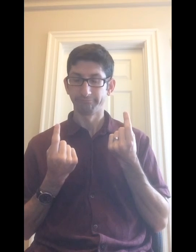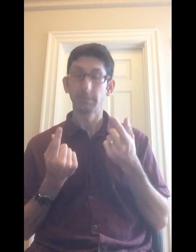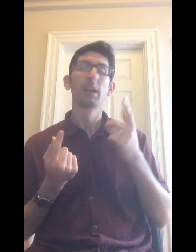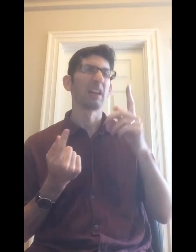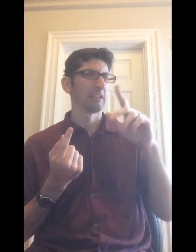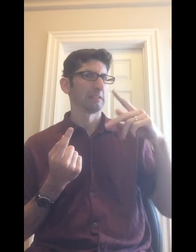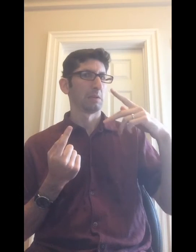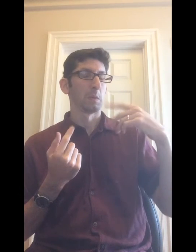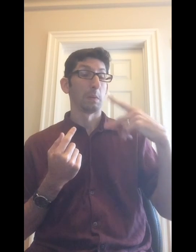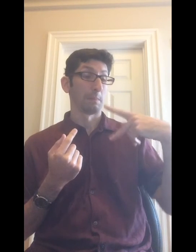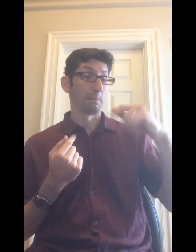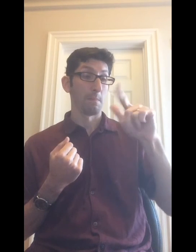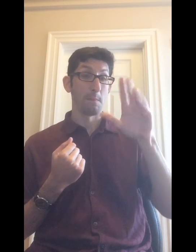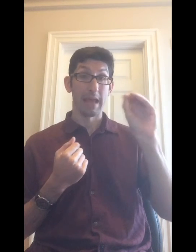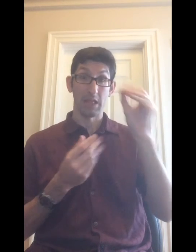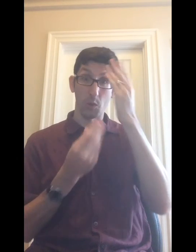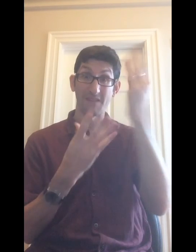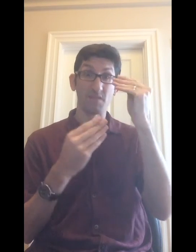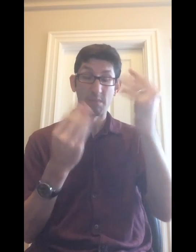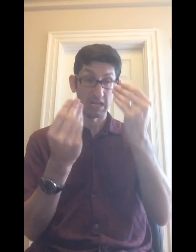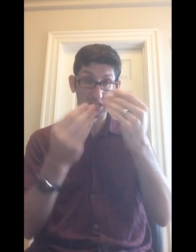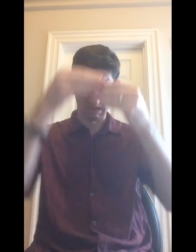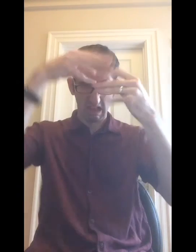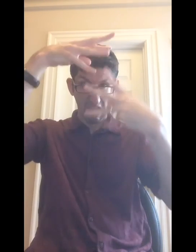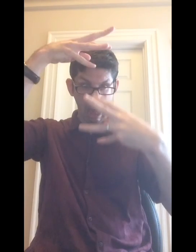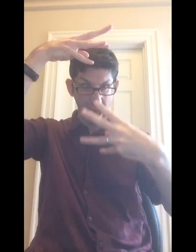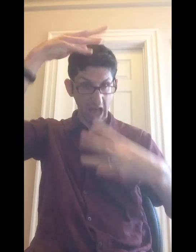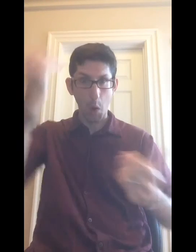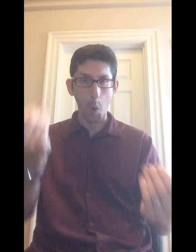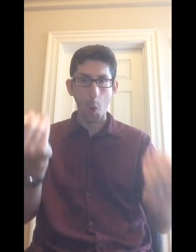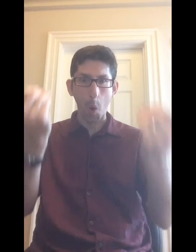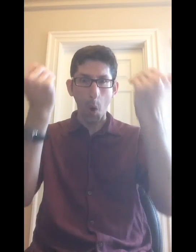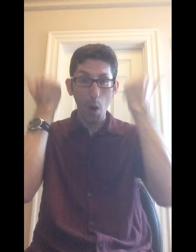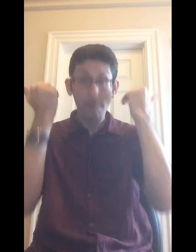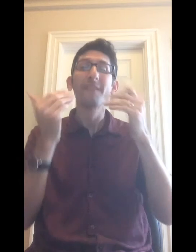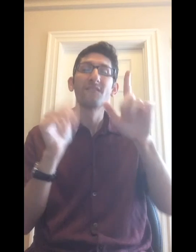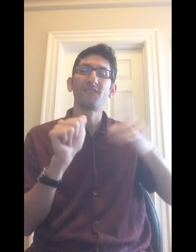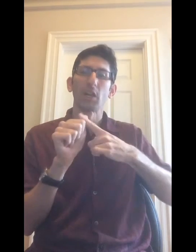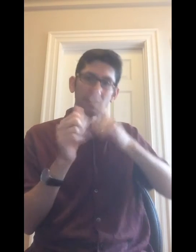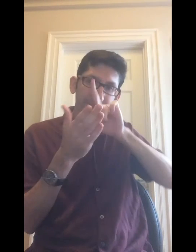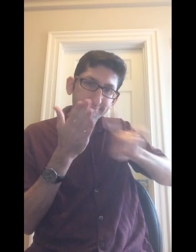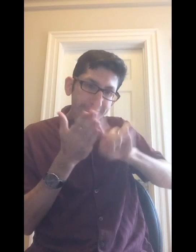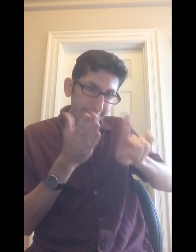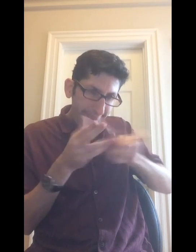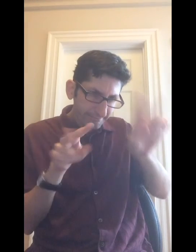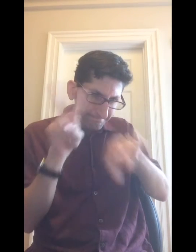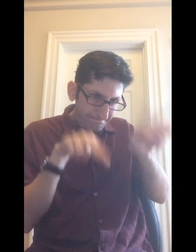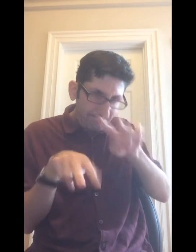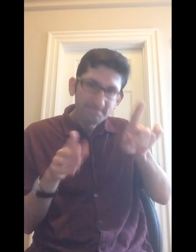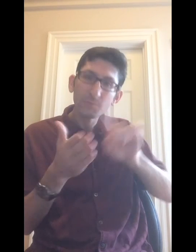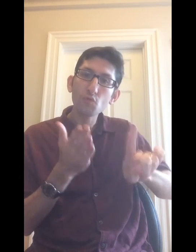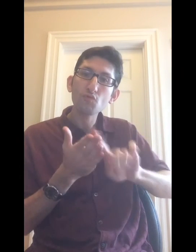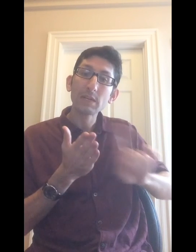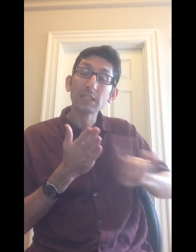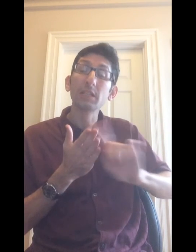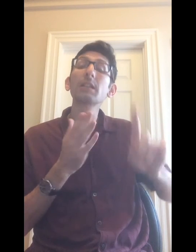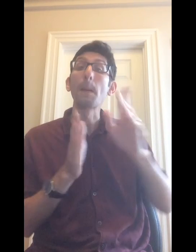can be overwhelming. So it's best to do your homework before you decide if it's right for you. You can find lots of books and podcasts available on